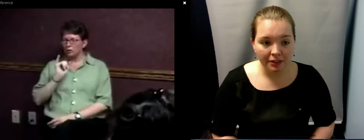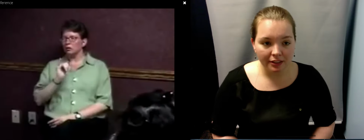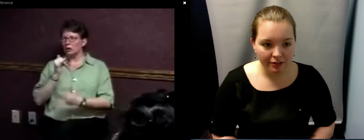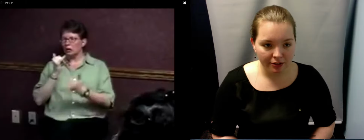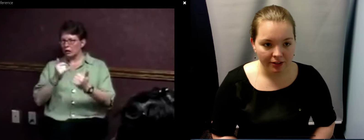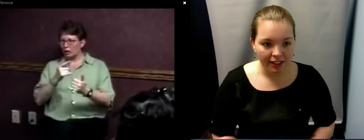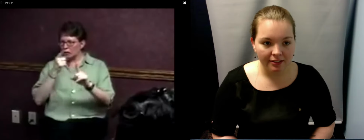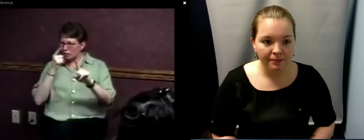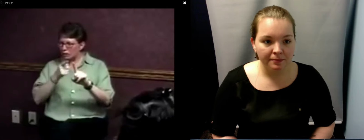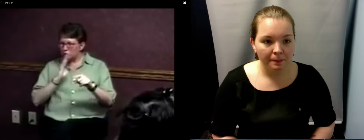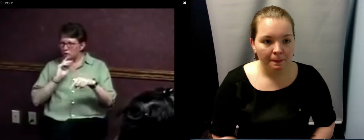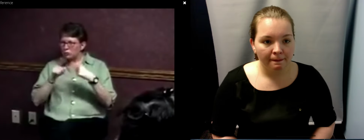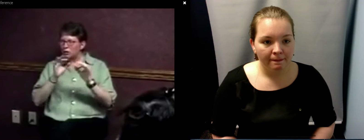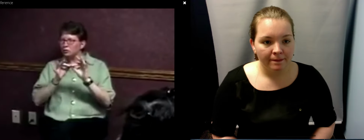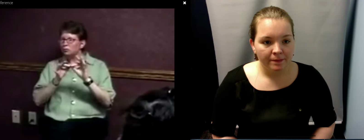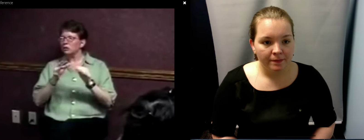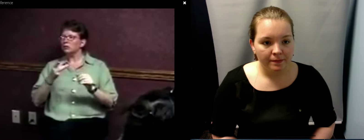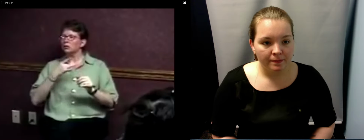Good, please do that.